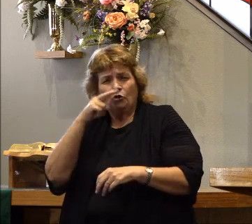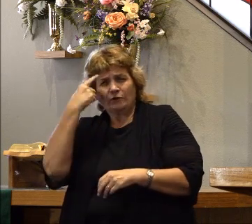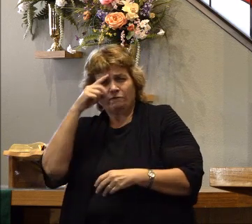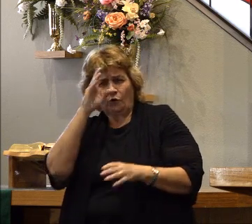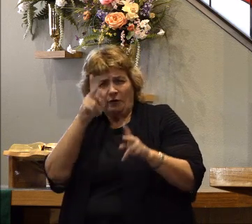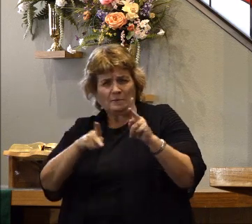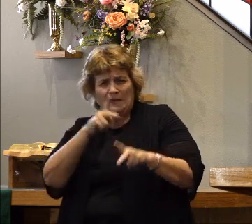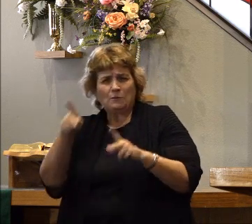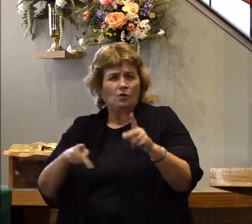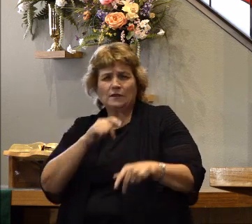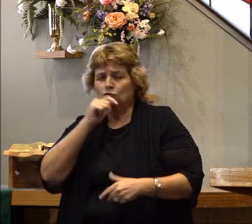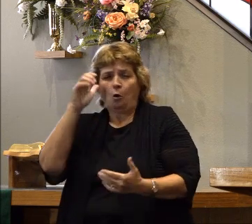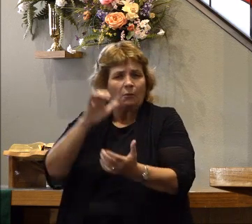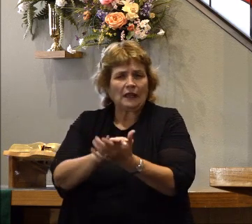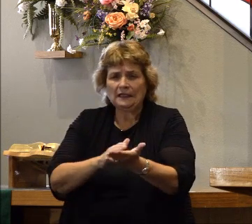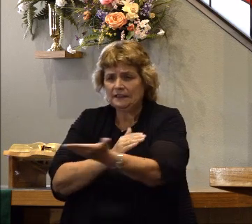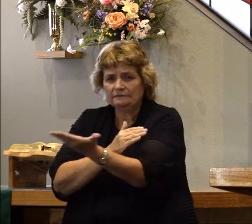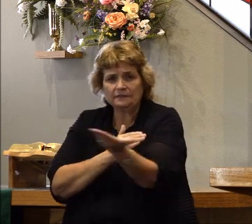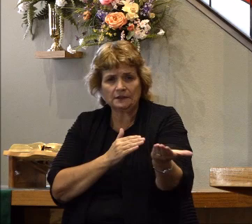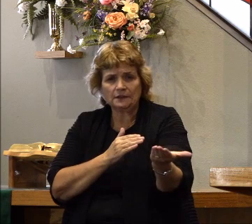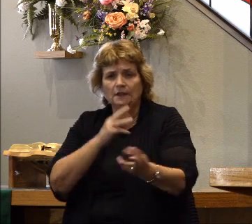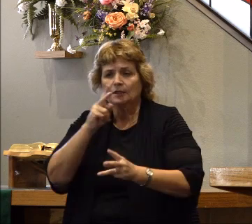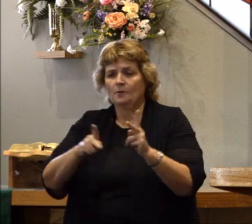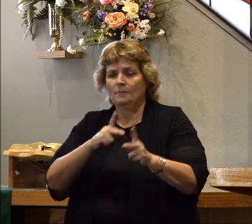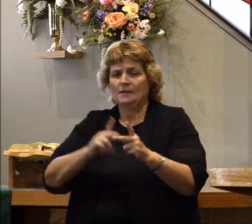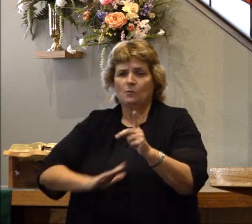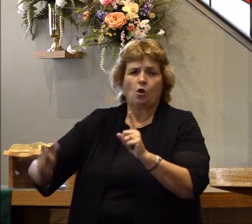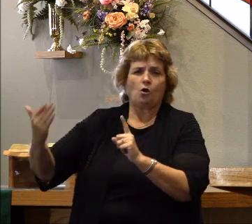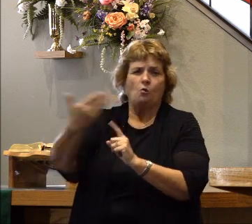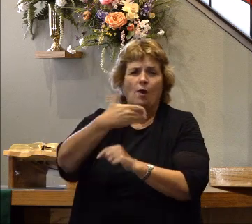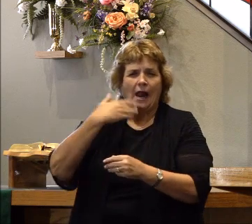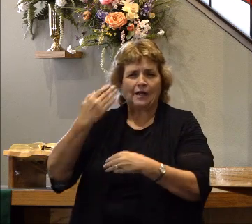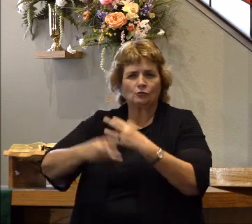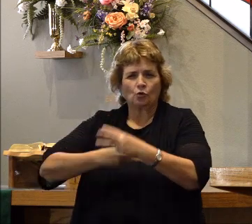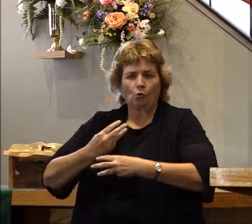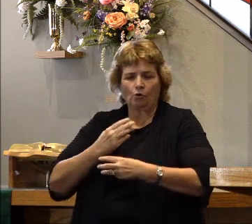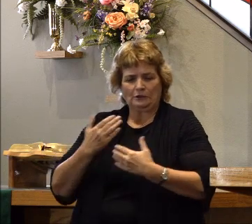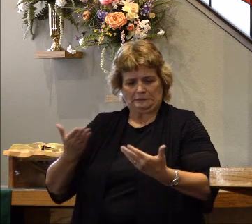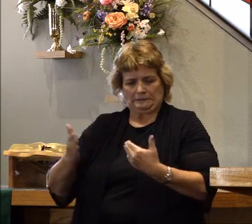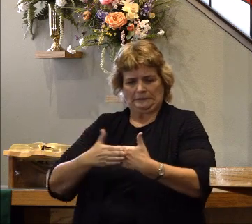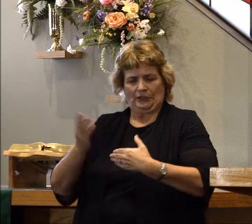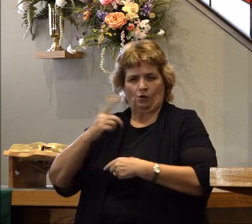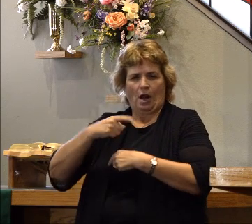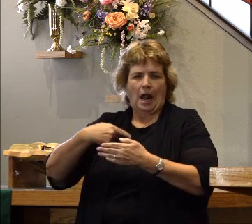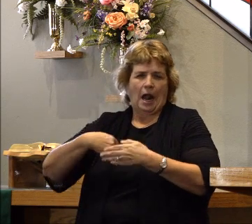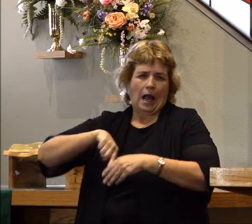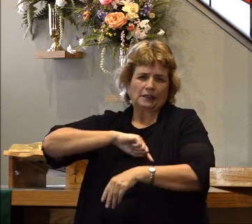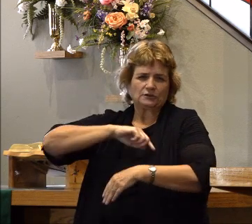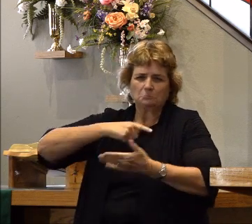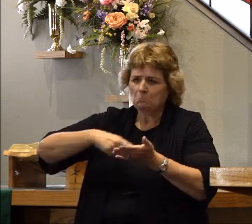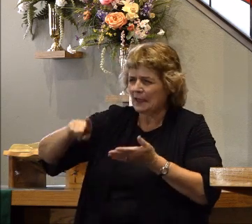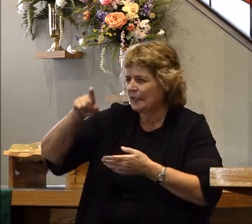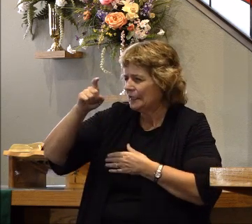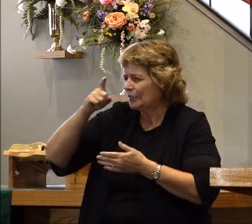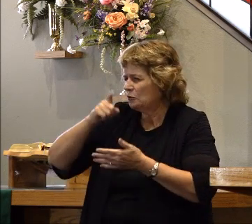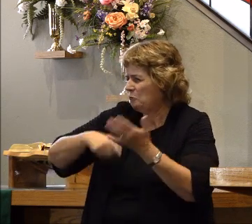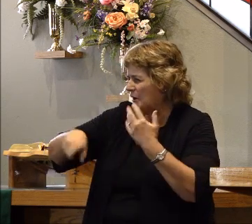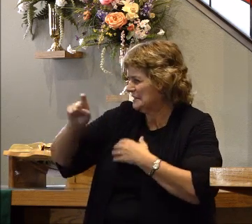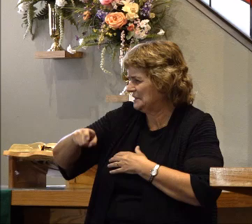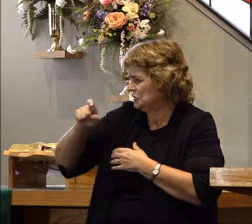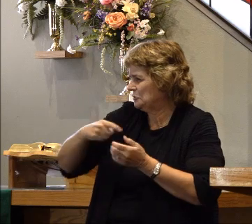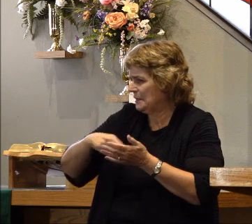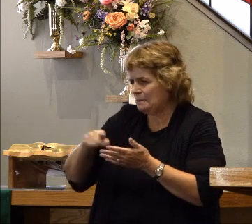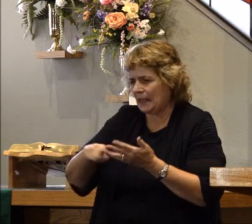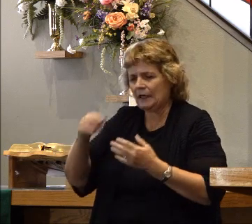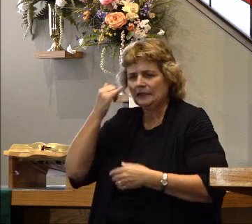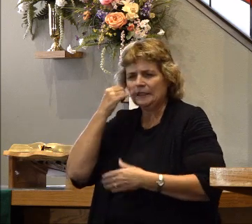kingdom, the world around us, paying whatever needs to be paid. If it's taxes,